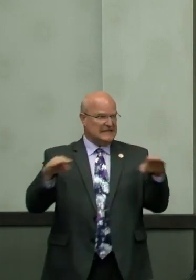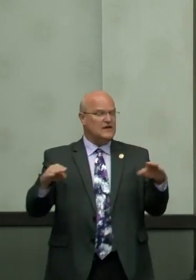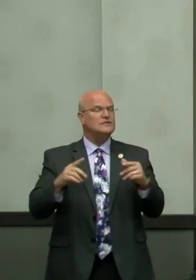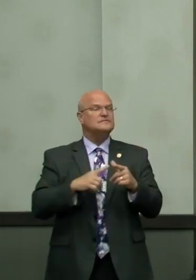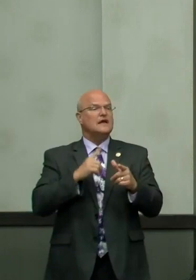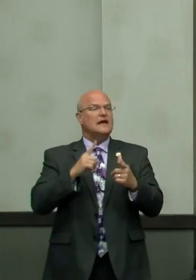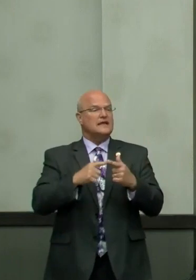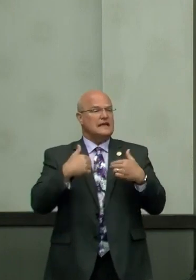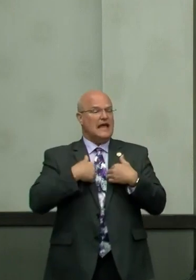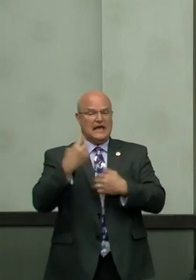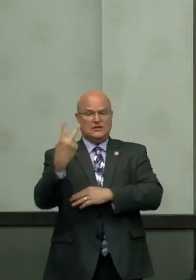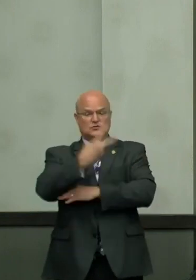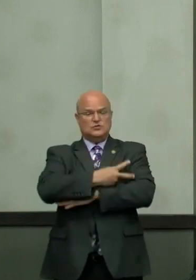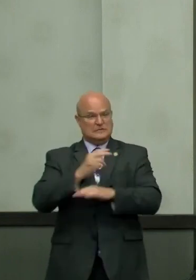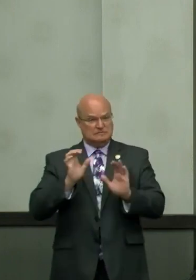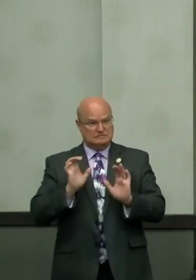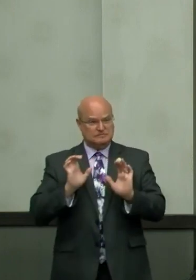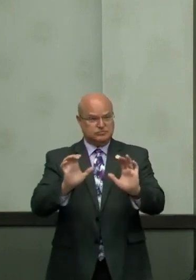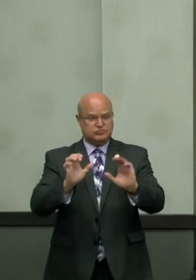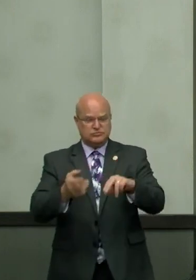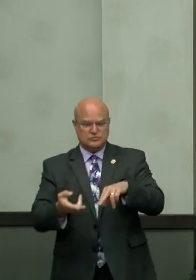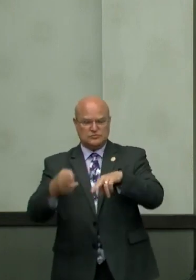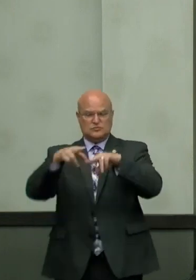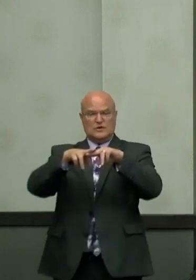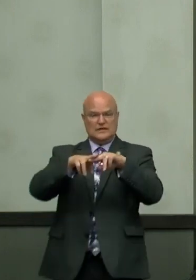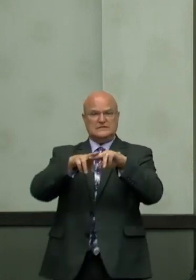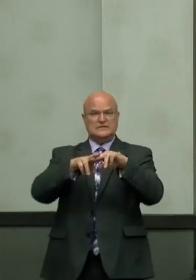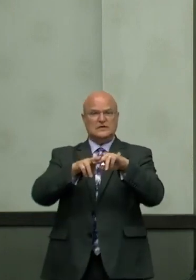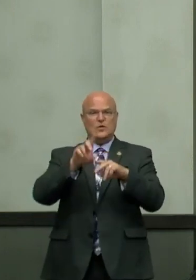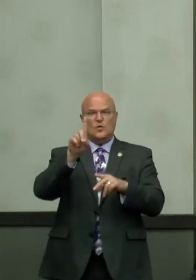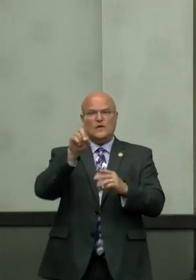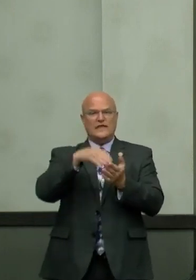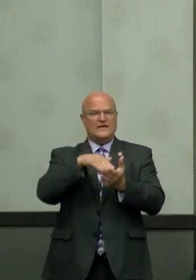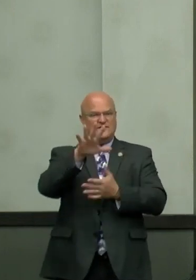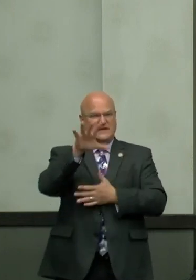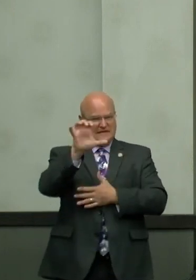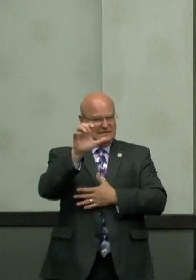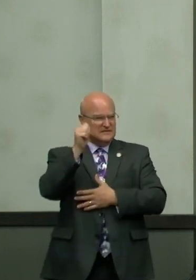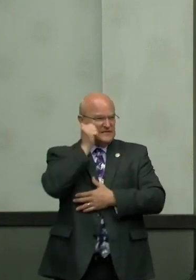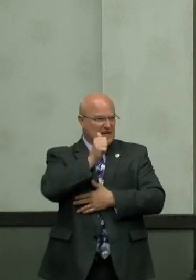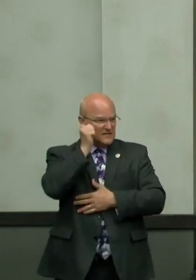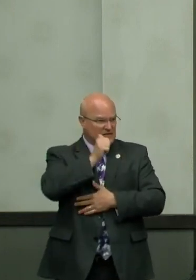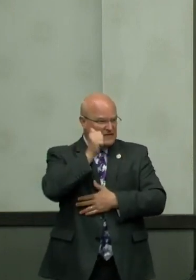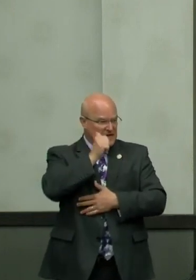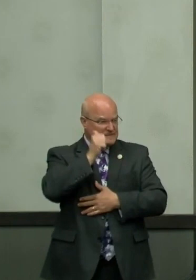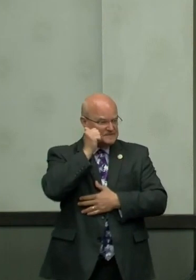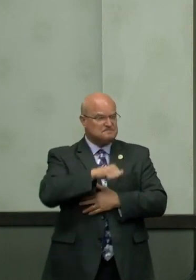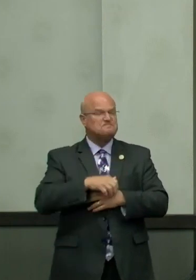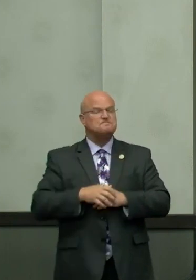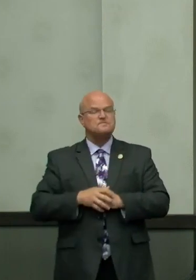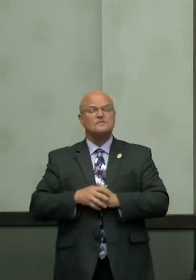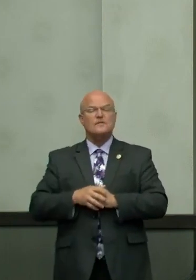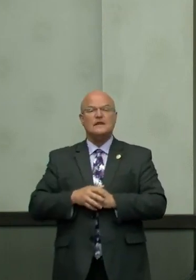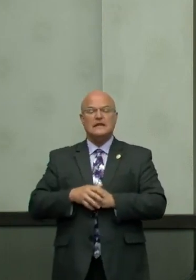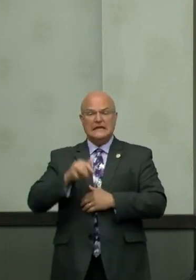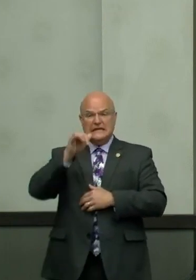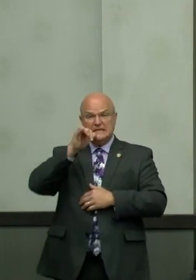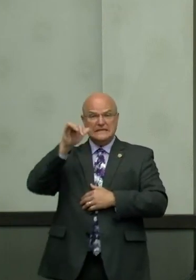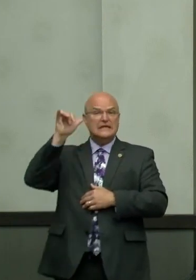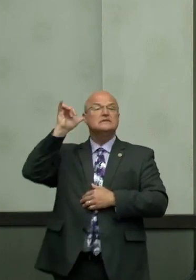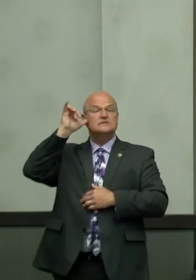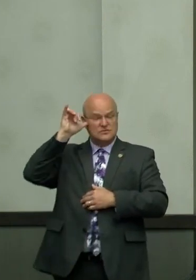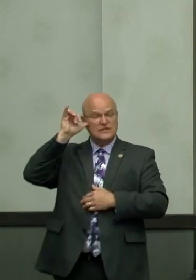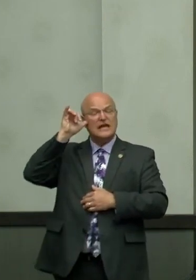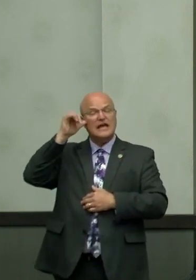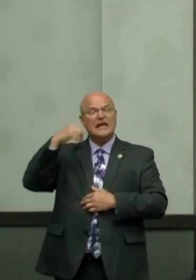and then we had a 2-day surge that raised it to about 1,500 testing level.